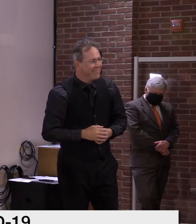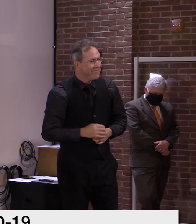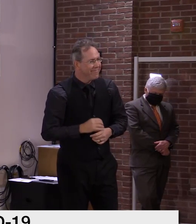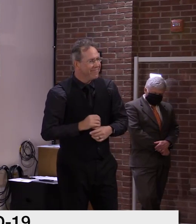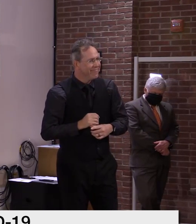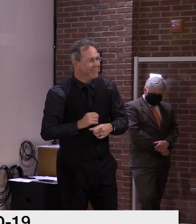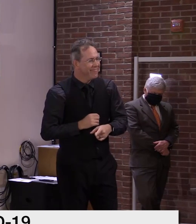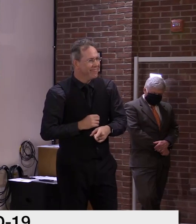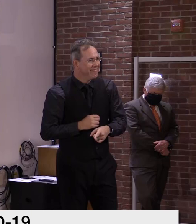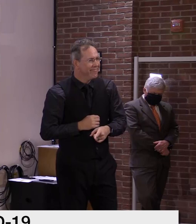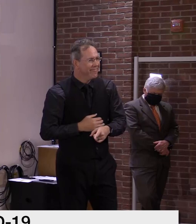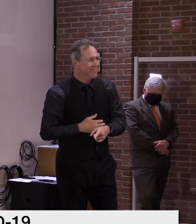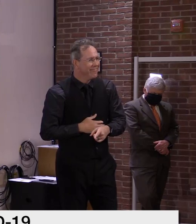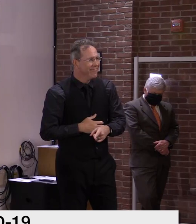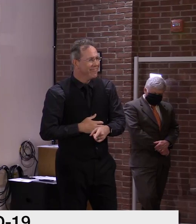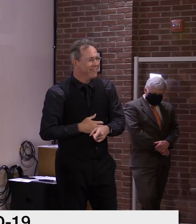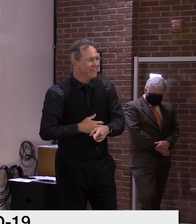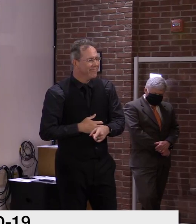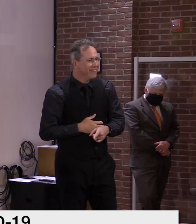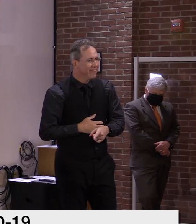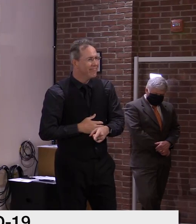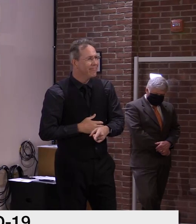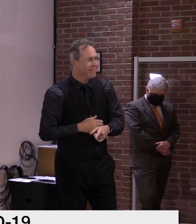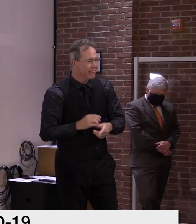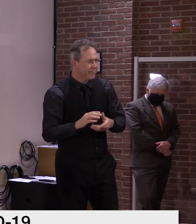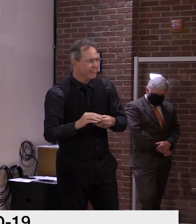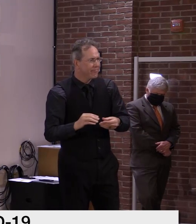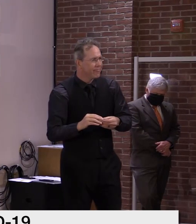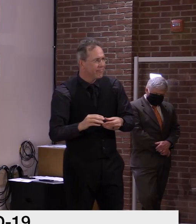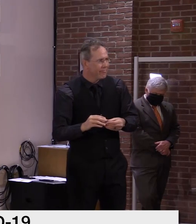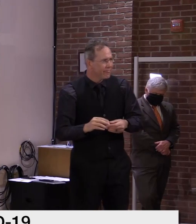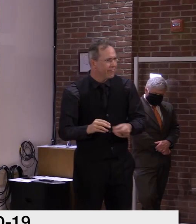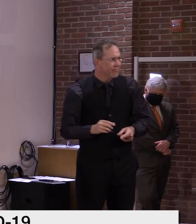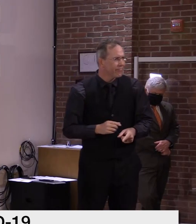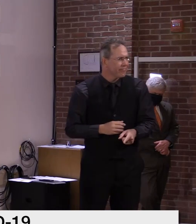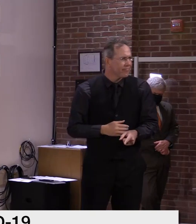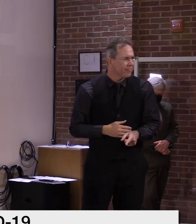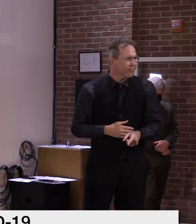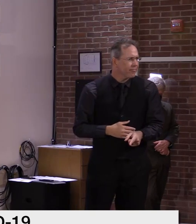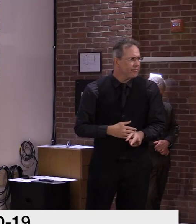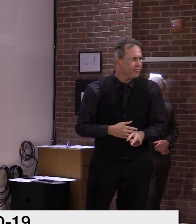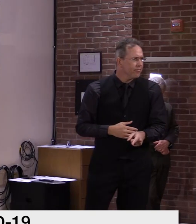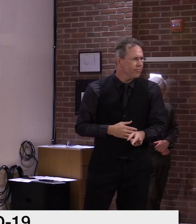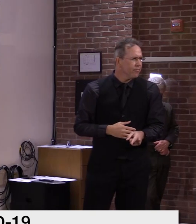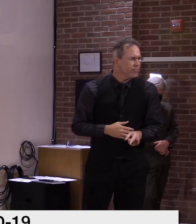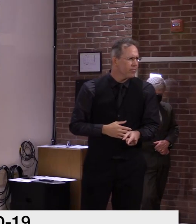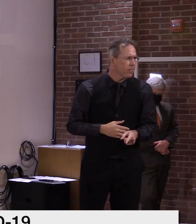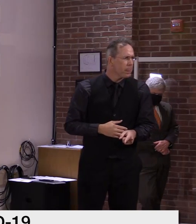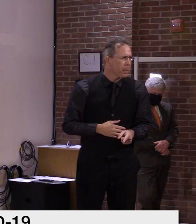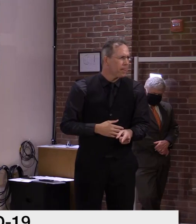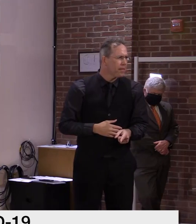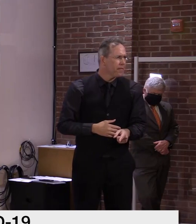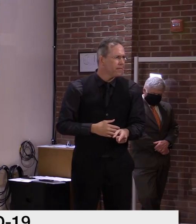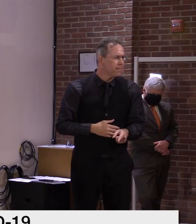Looking at the situation in Washington where the Republican Party seems about to remove